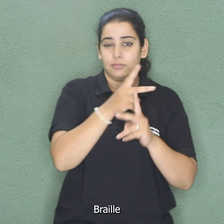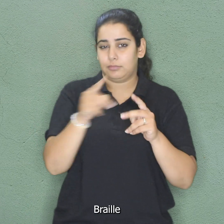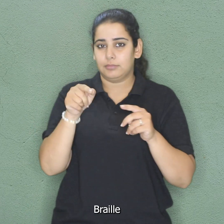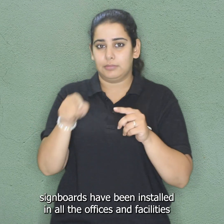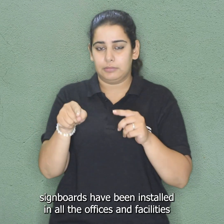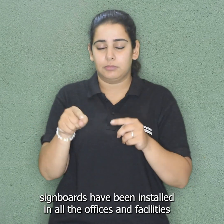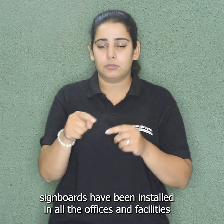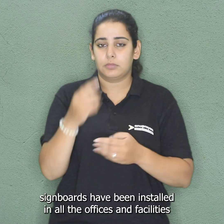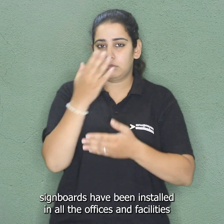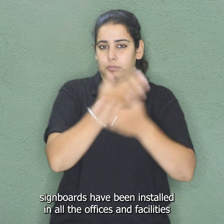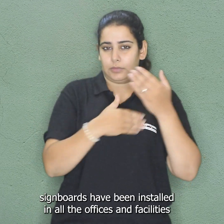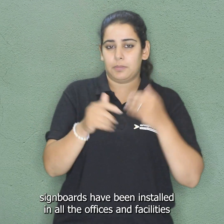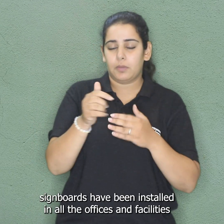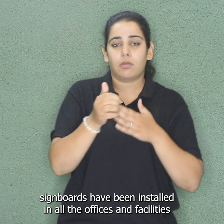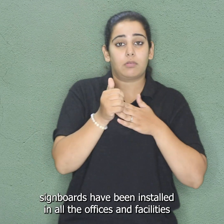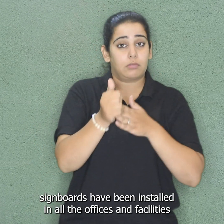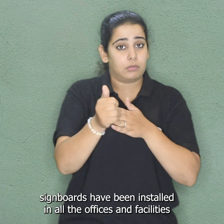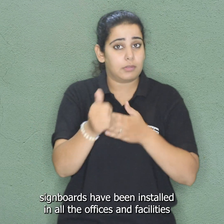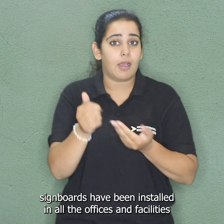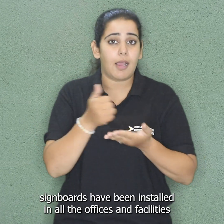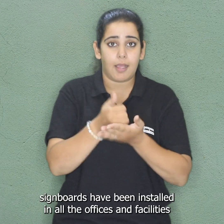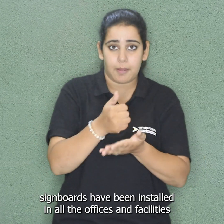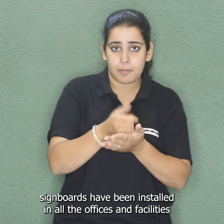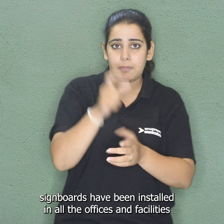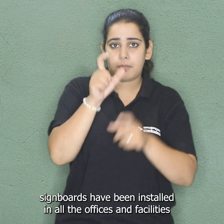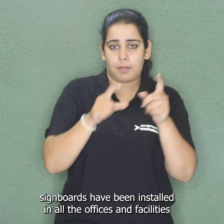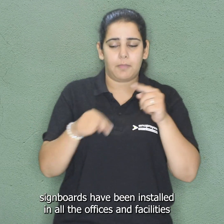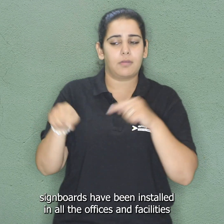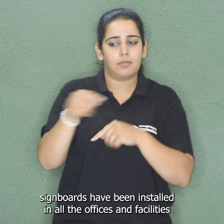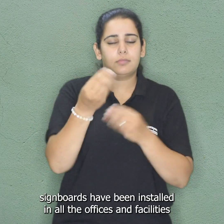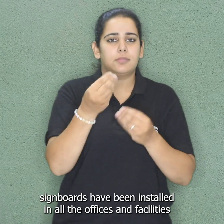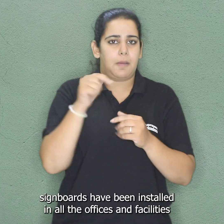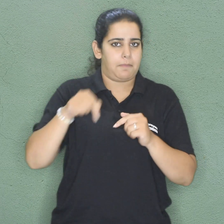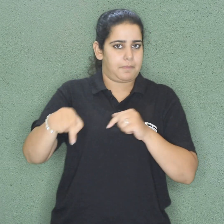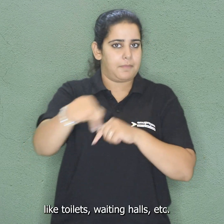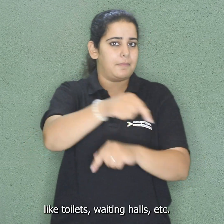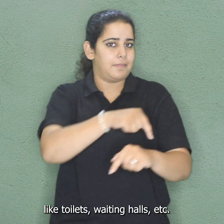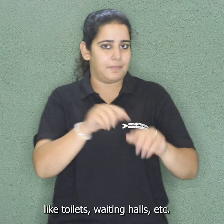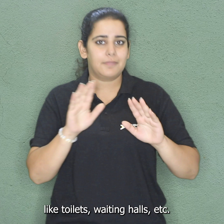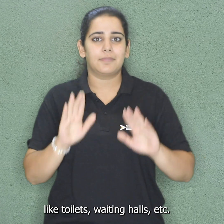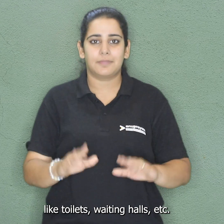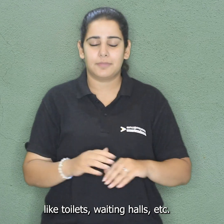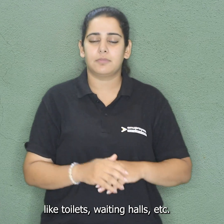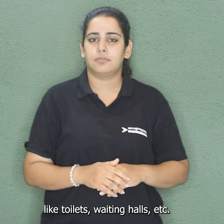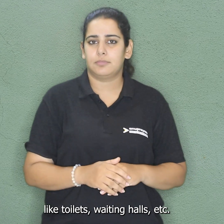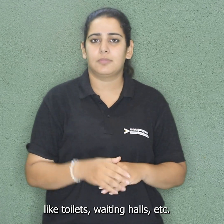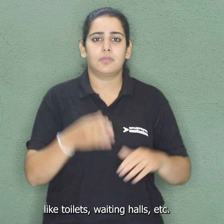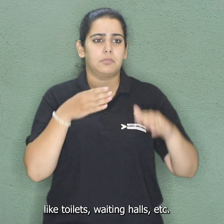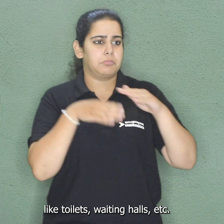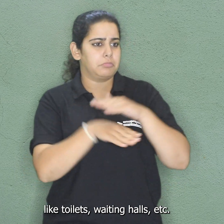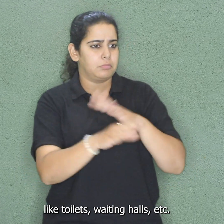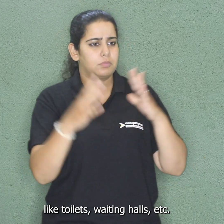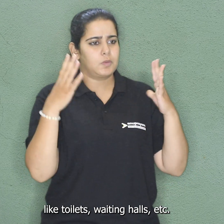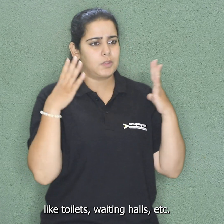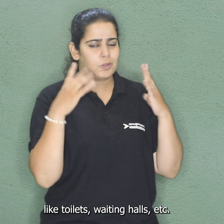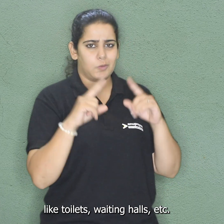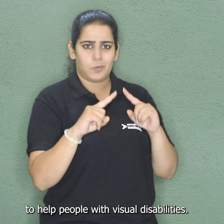Braille signboards have been installed in all the offices and facilities, like toilets, waiting halls, etc. to